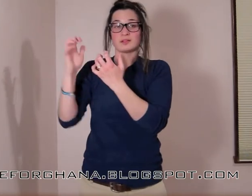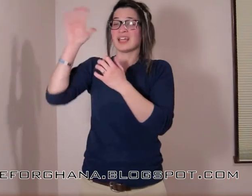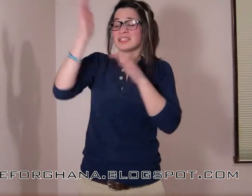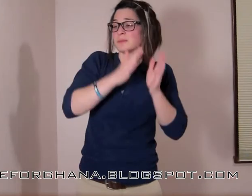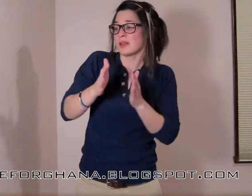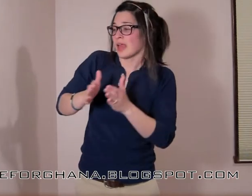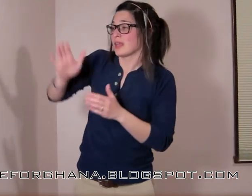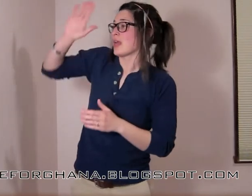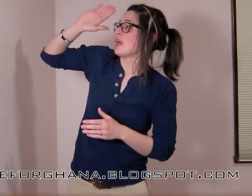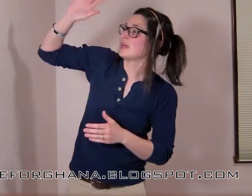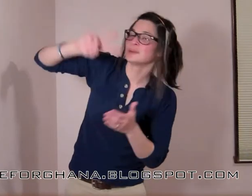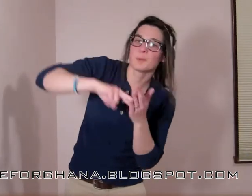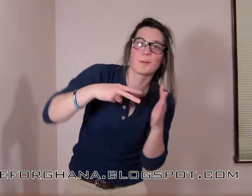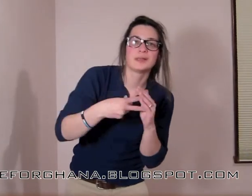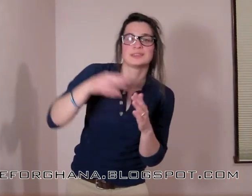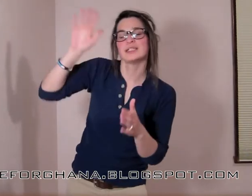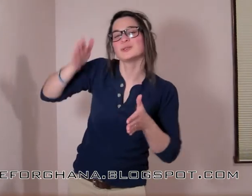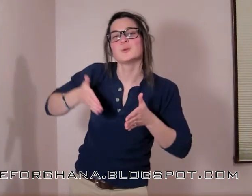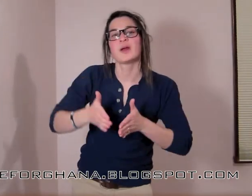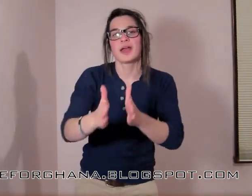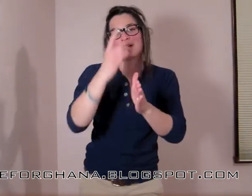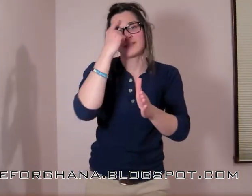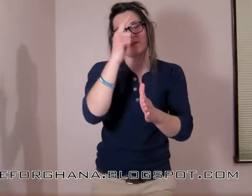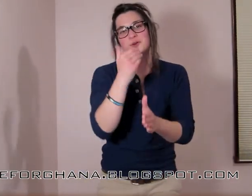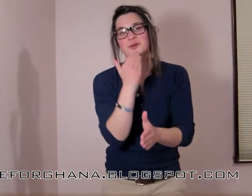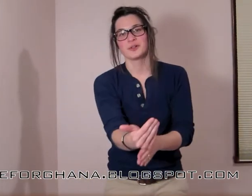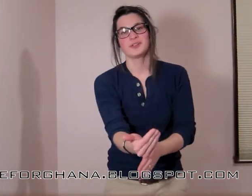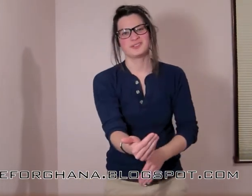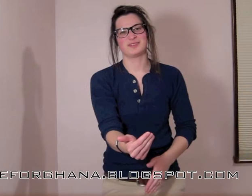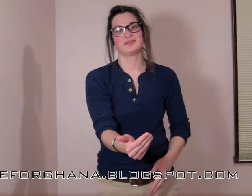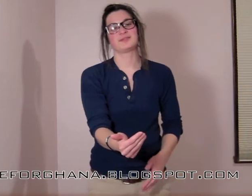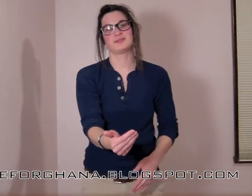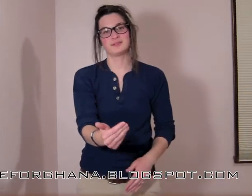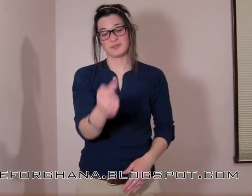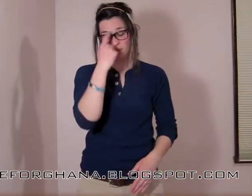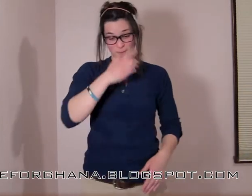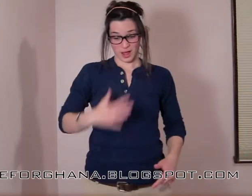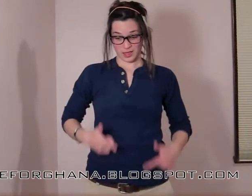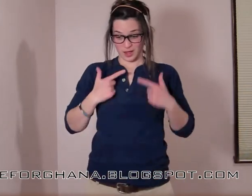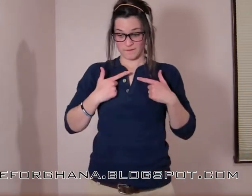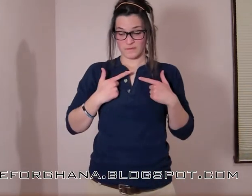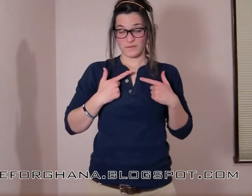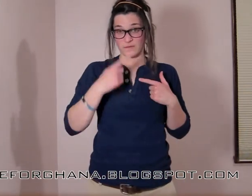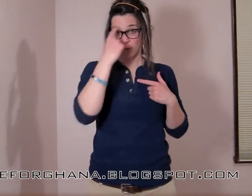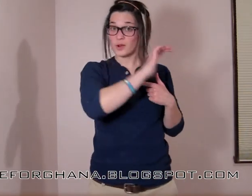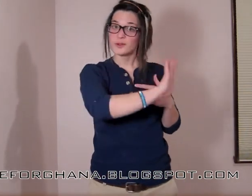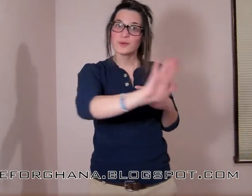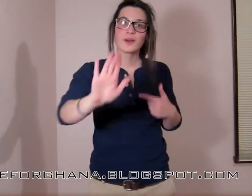His will, His plan, His purpose, His way is for good, for my life